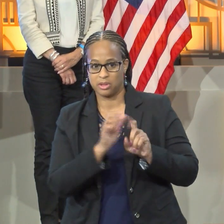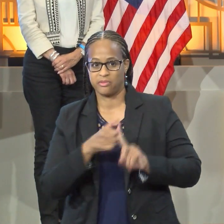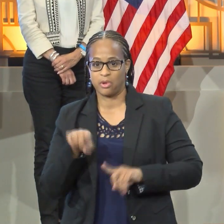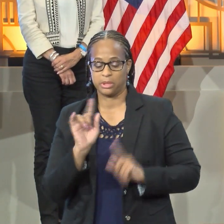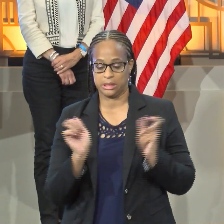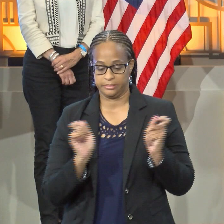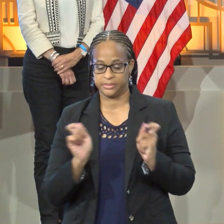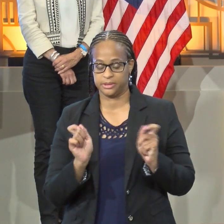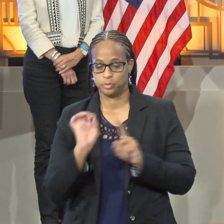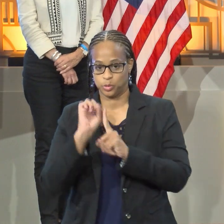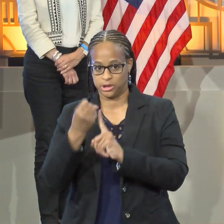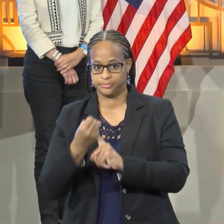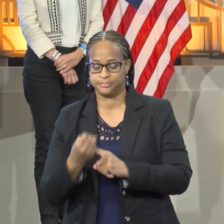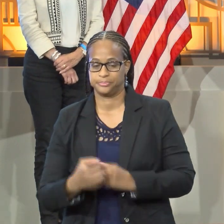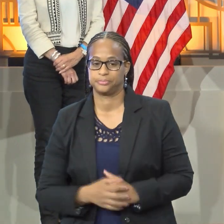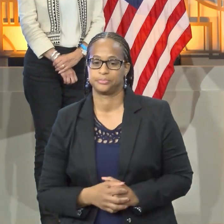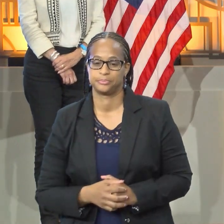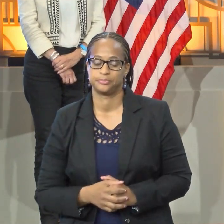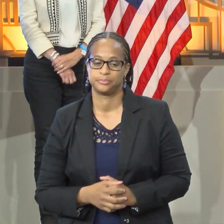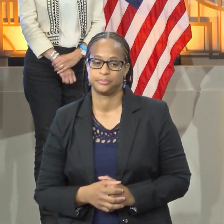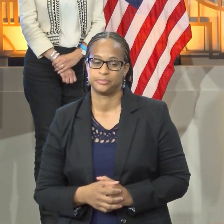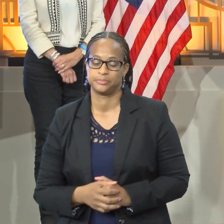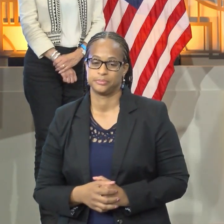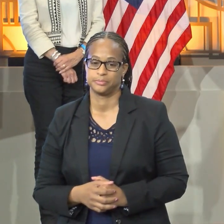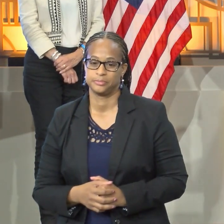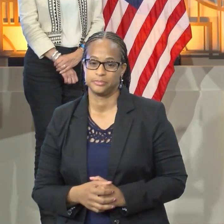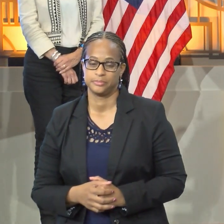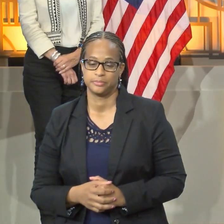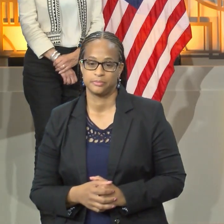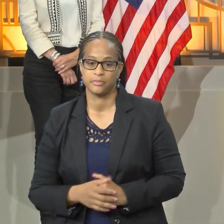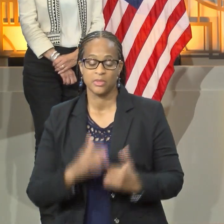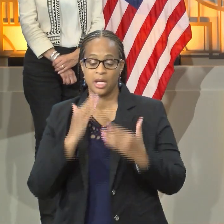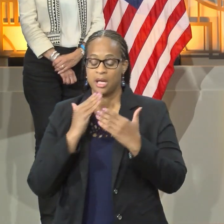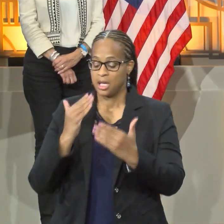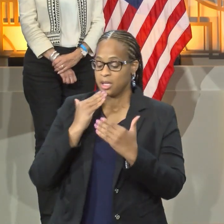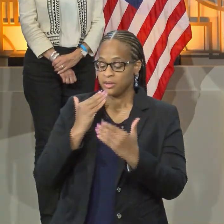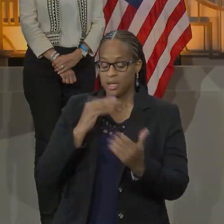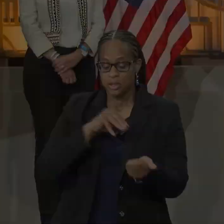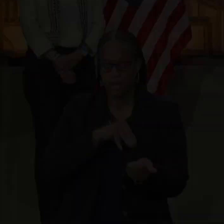containment standpoint. Thank you, Dr. Persse.